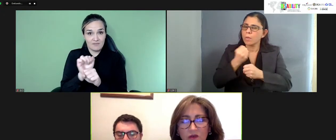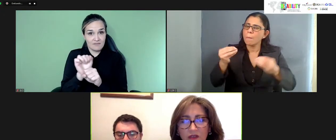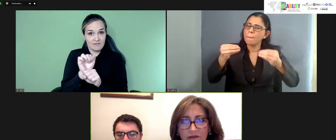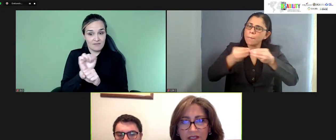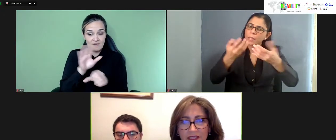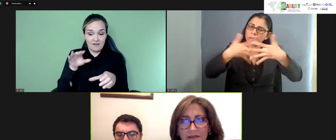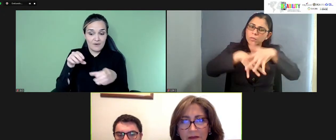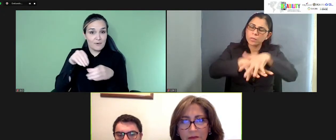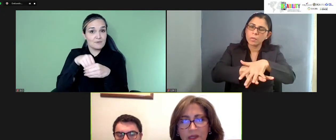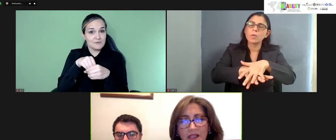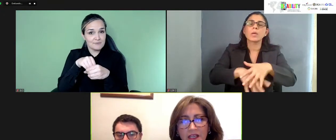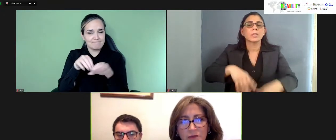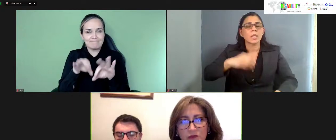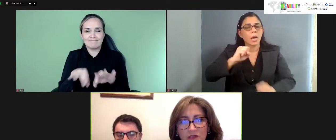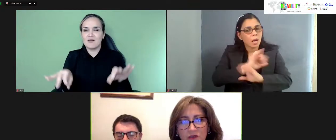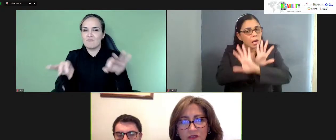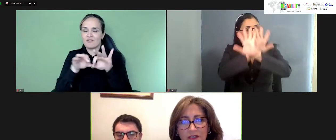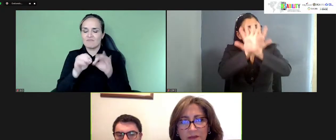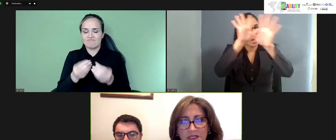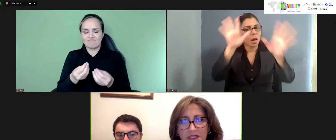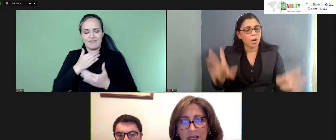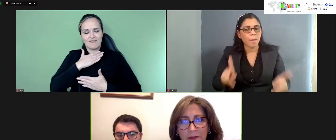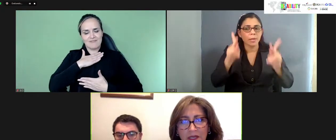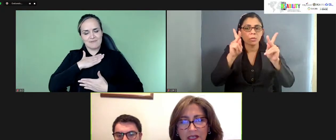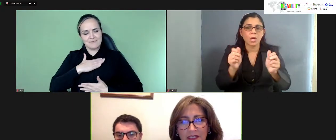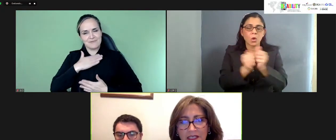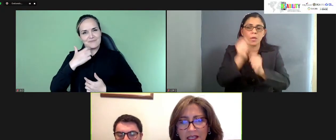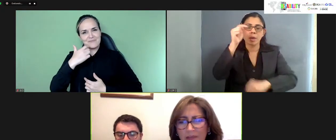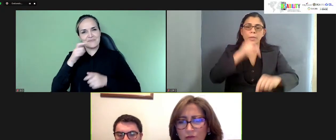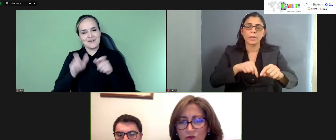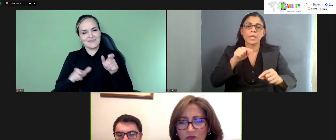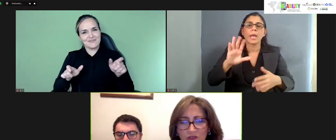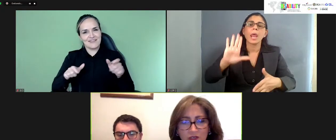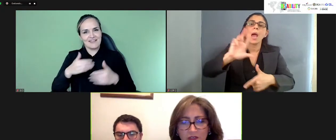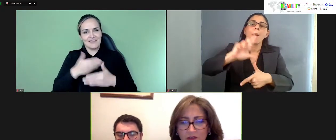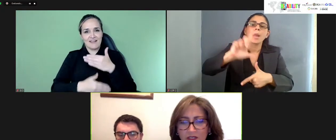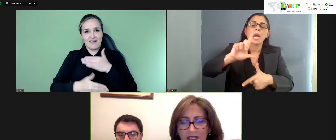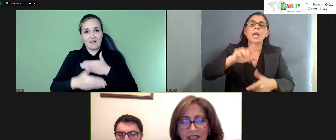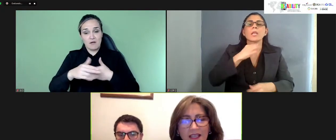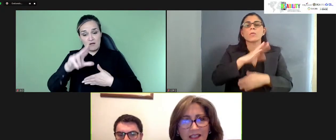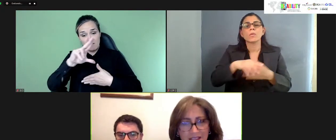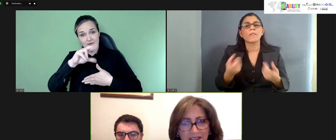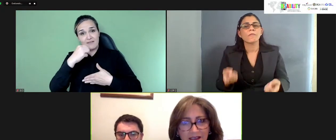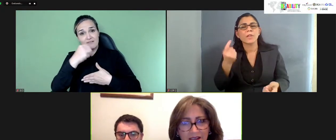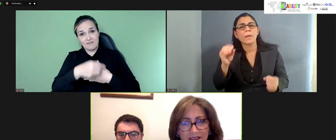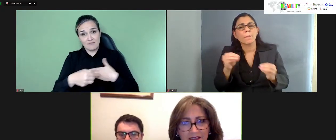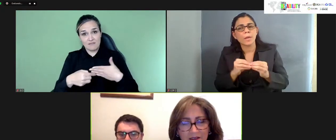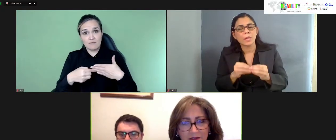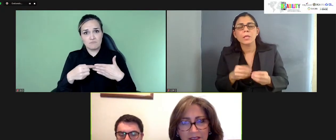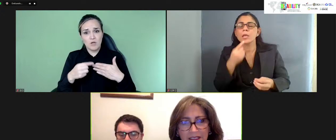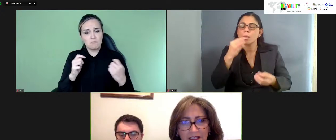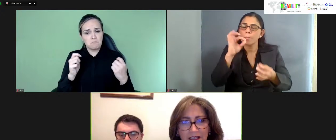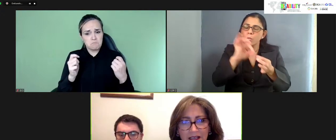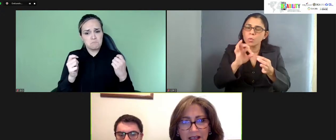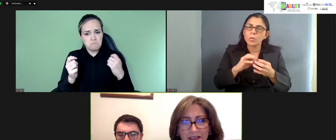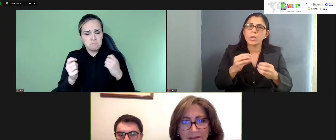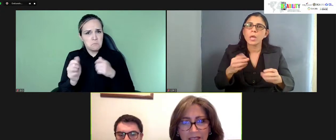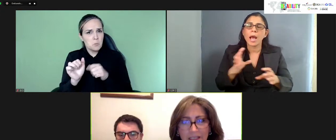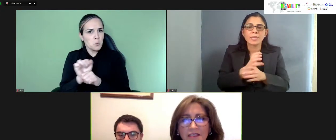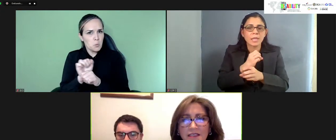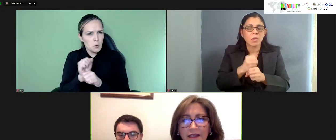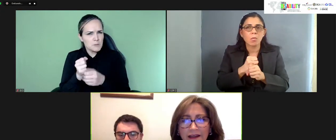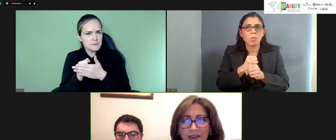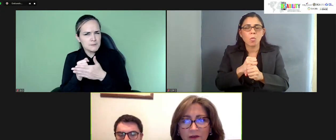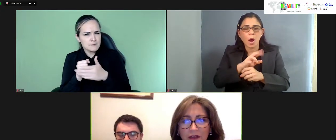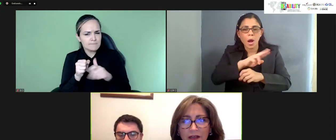the answer to effective inclusion full inclusion of persons with disabilities in latin american there are